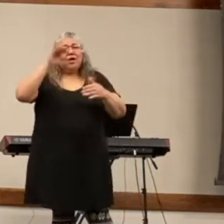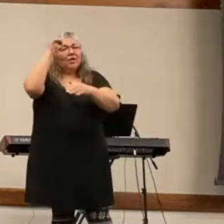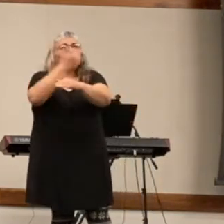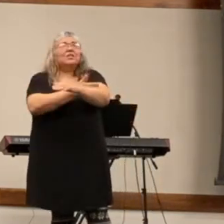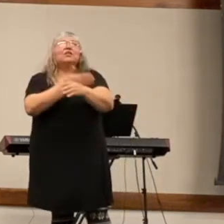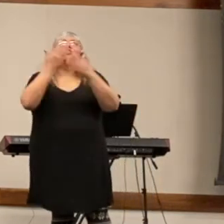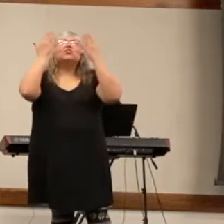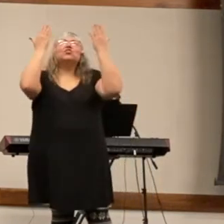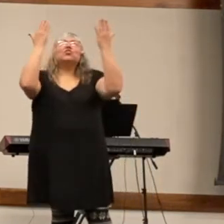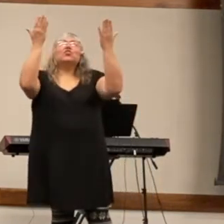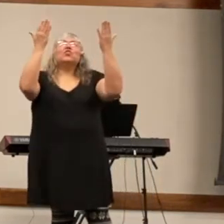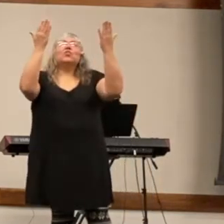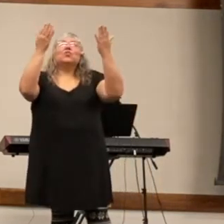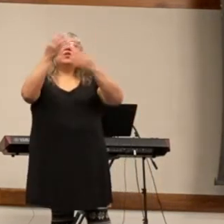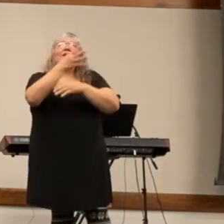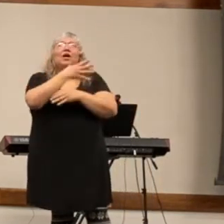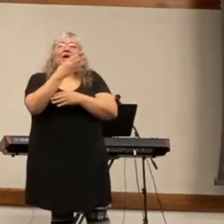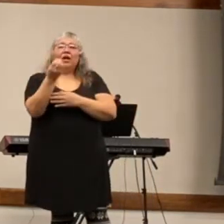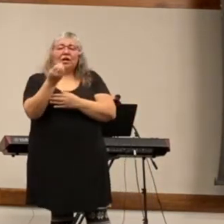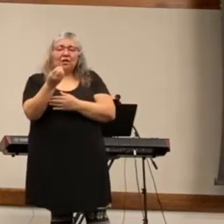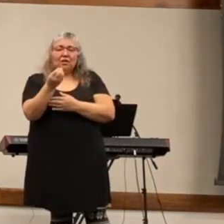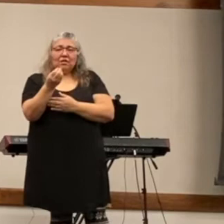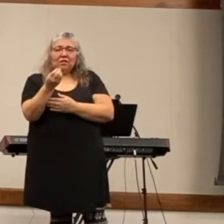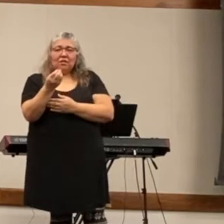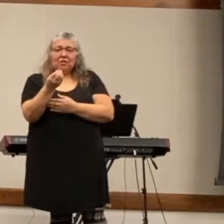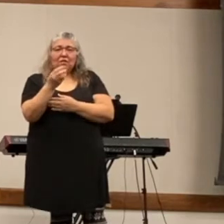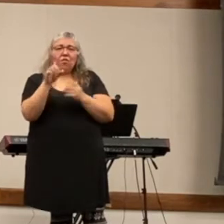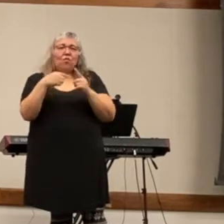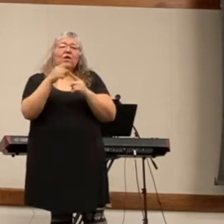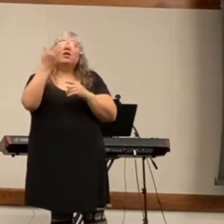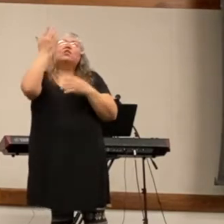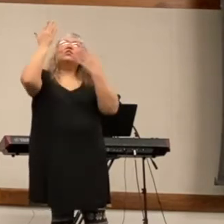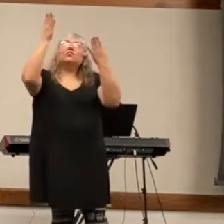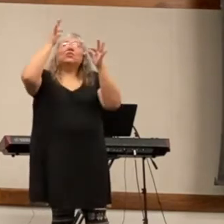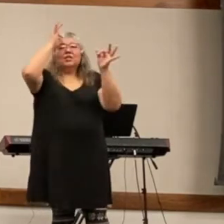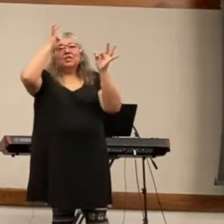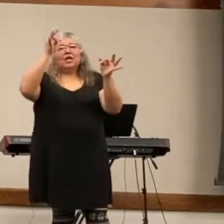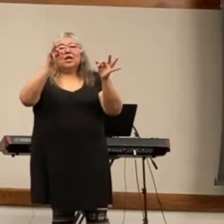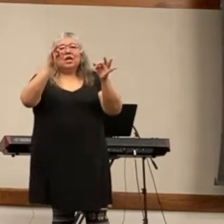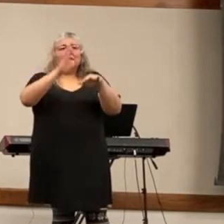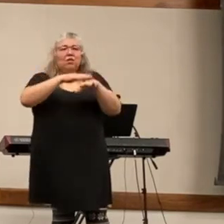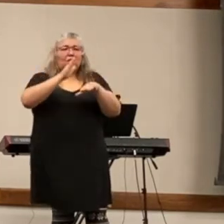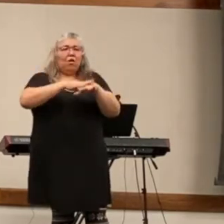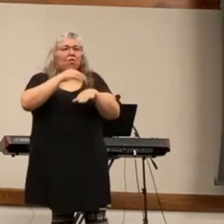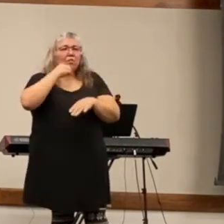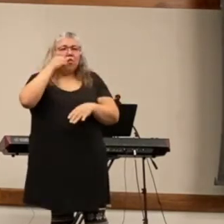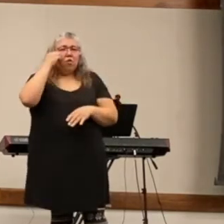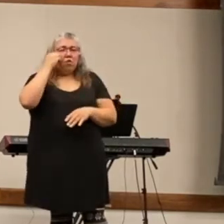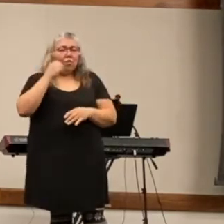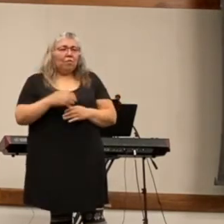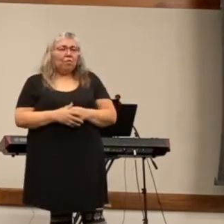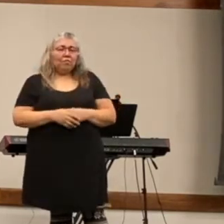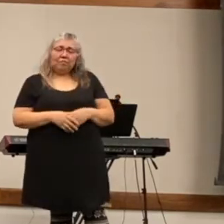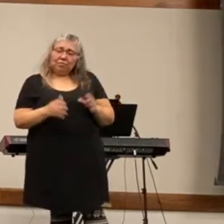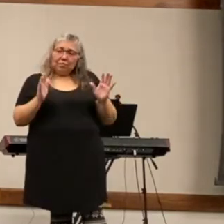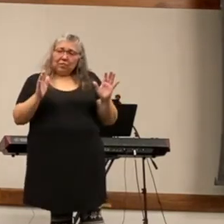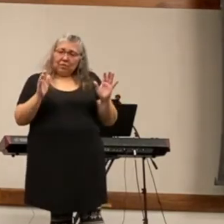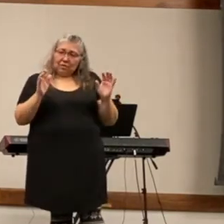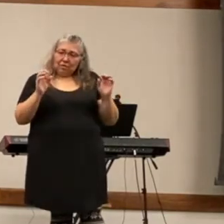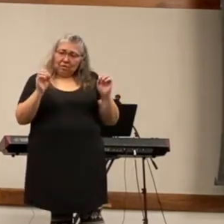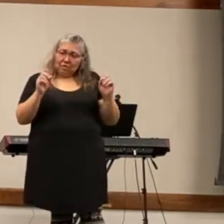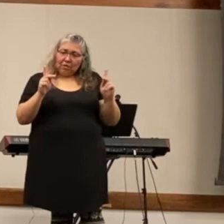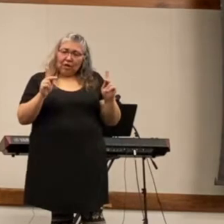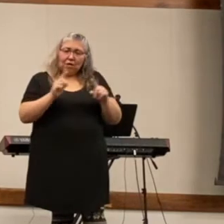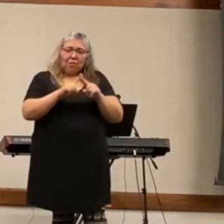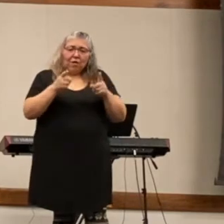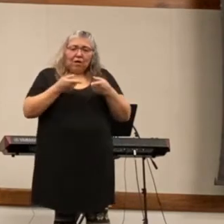you. And whenever you decide to come home, okay.